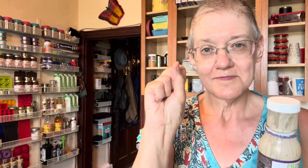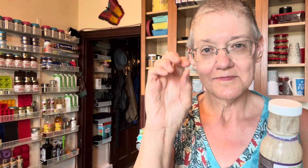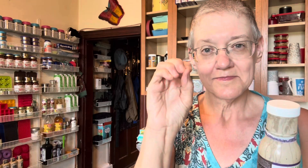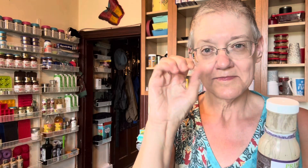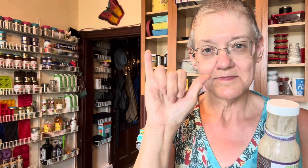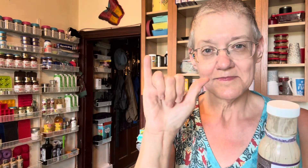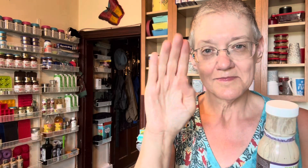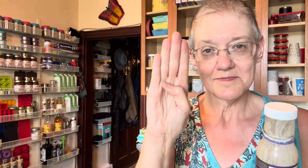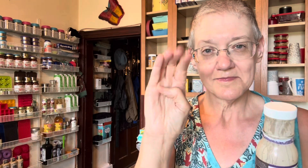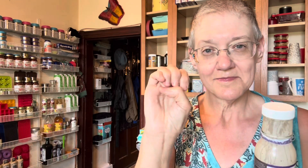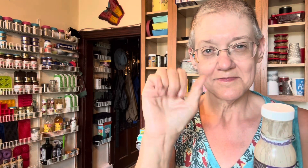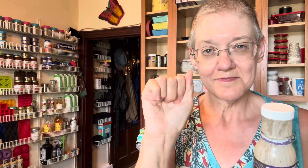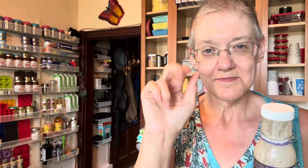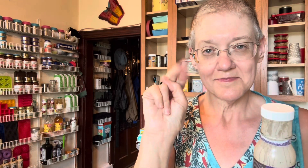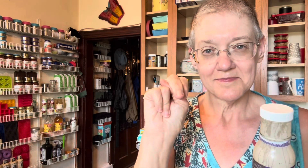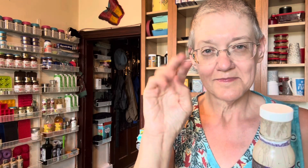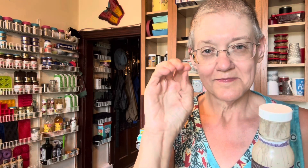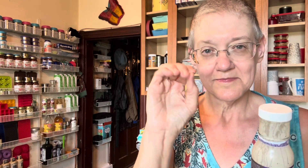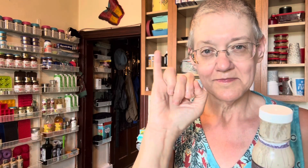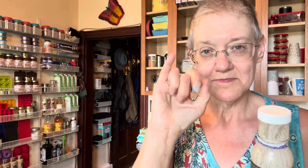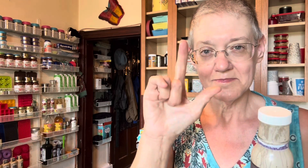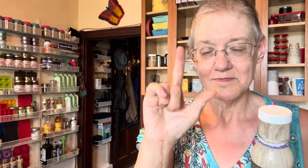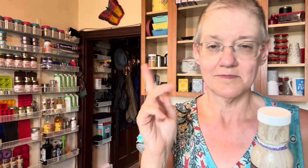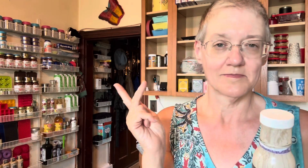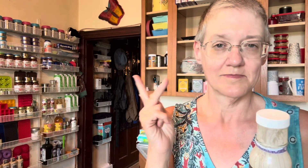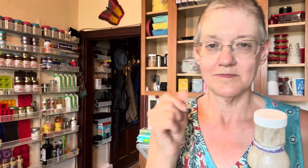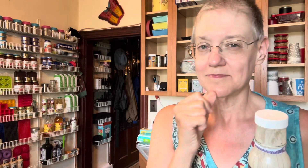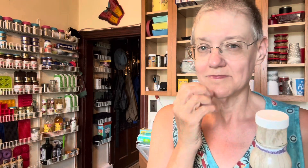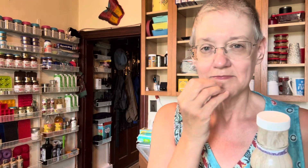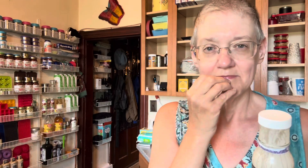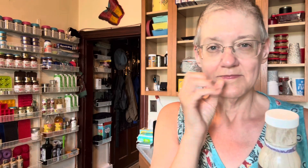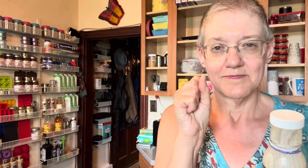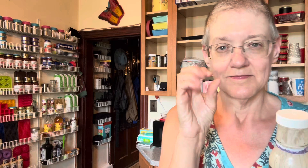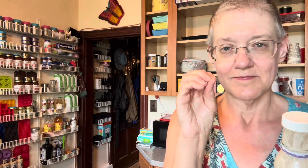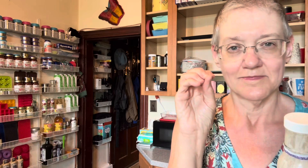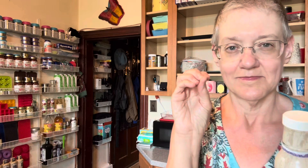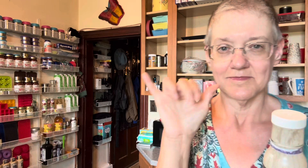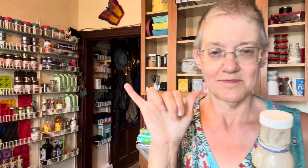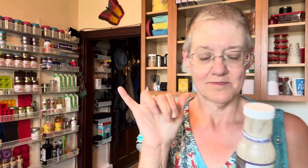doesn't have any soybean oil. We don't eat soy.